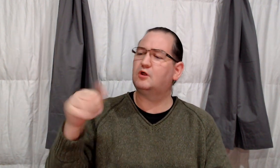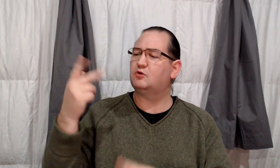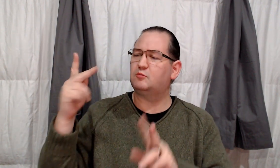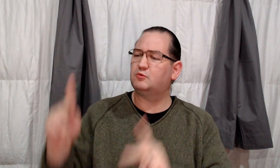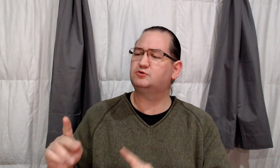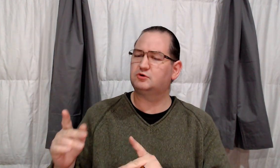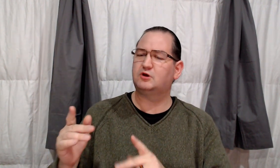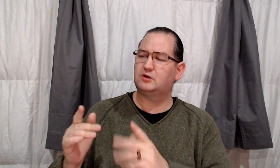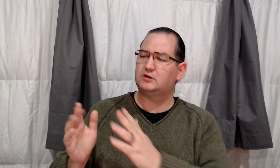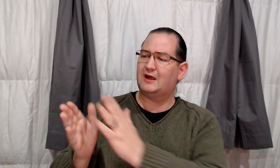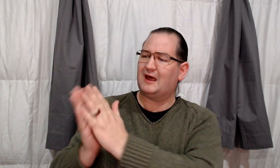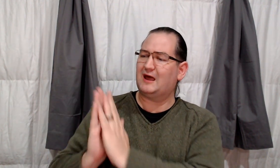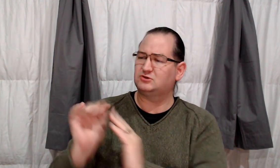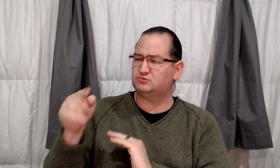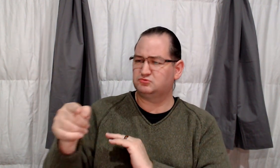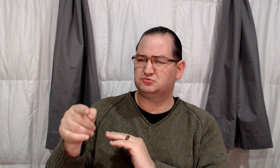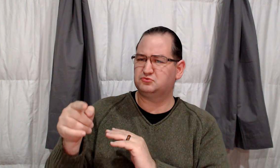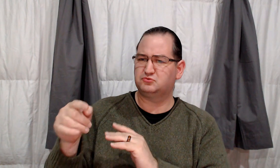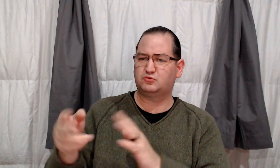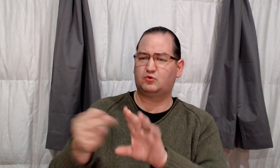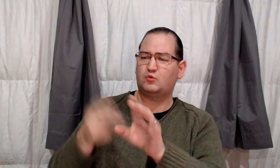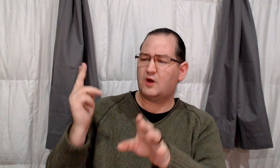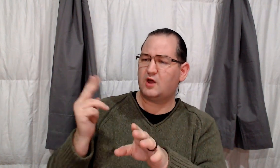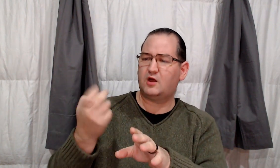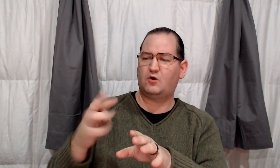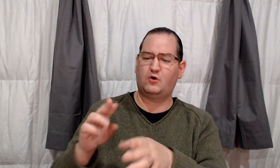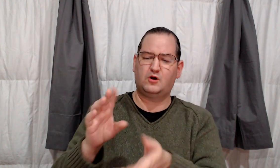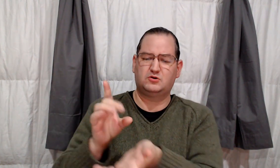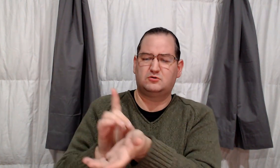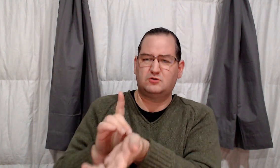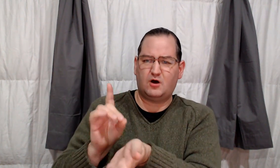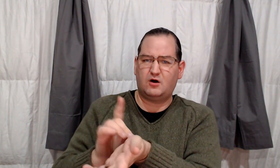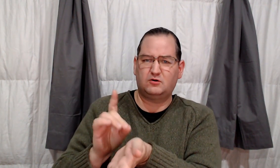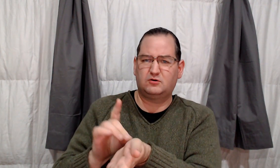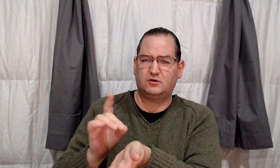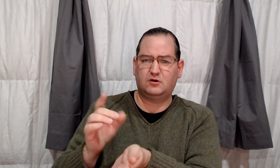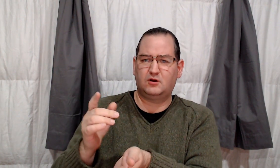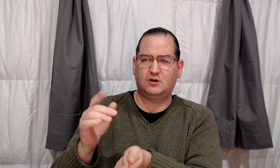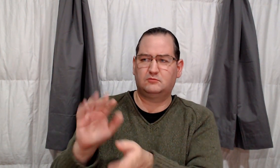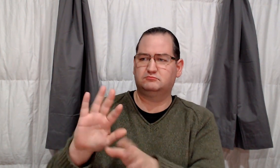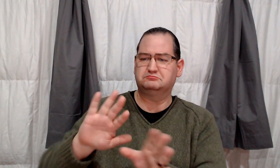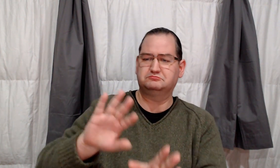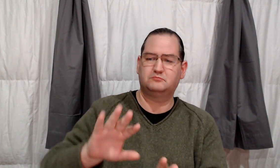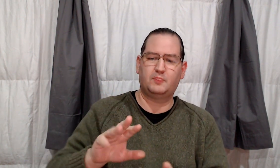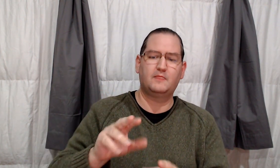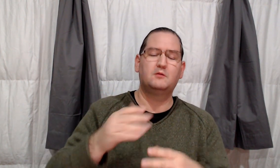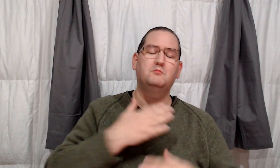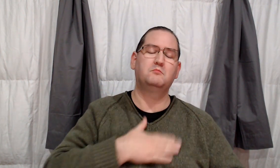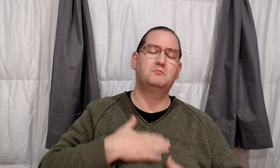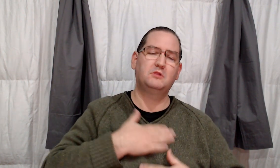quit, then I'd put this audio away until you're ready to quit, till you've made that decision yourself.